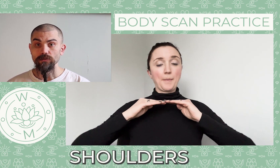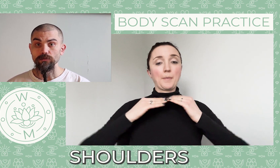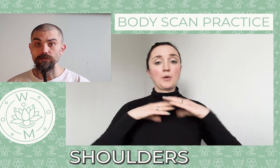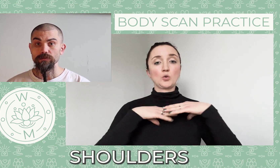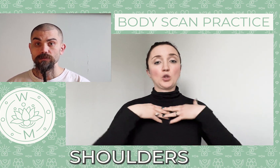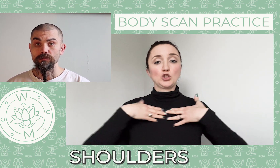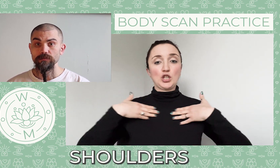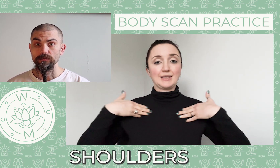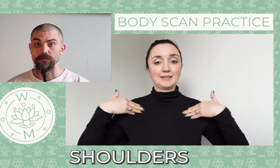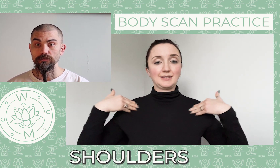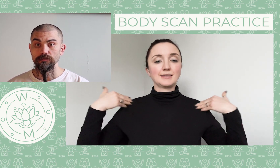shoulders,